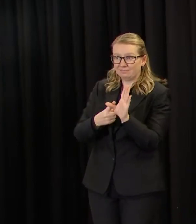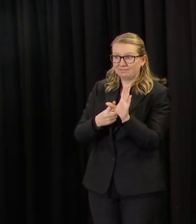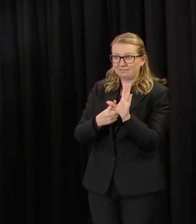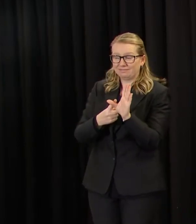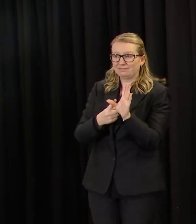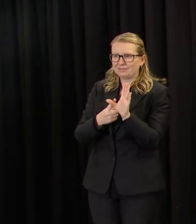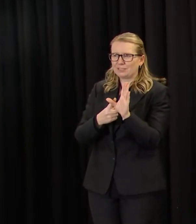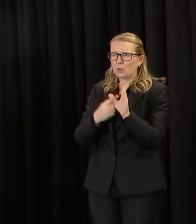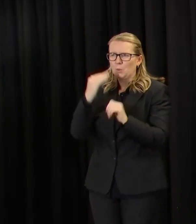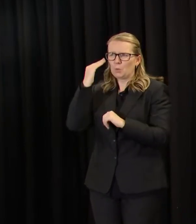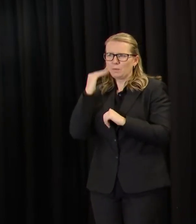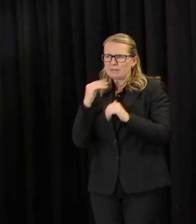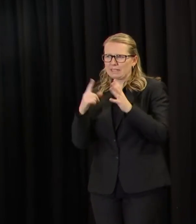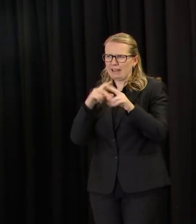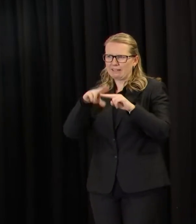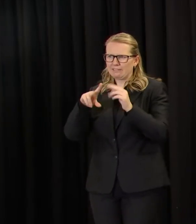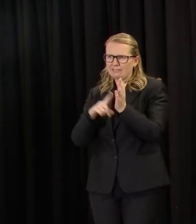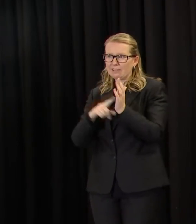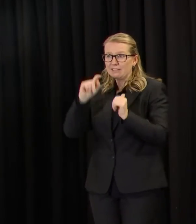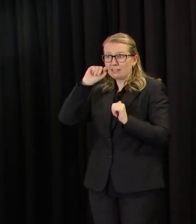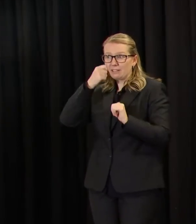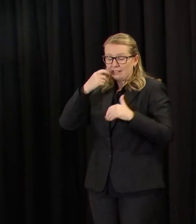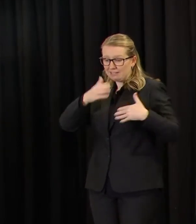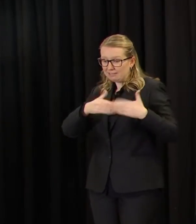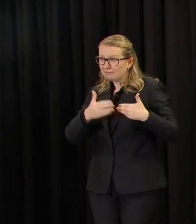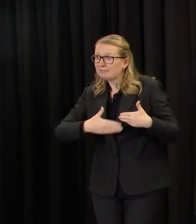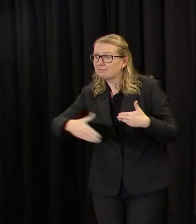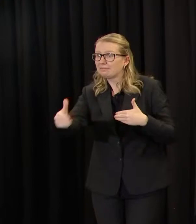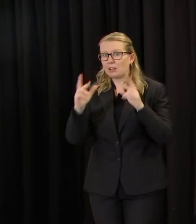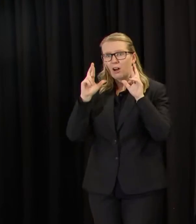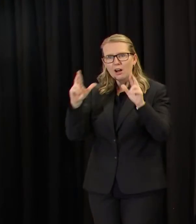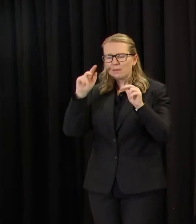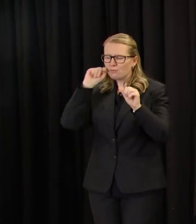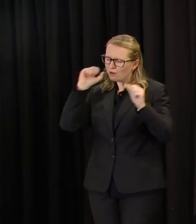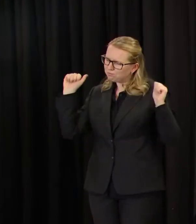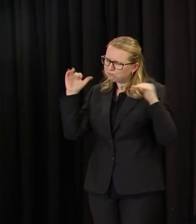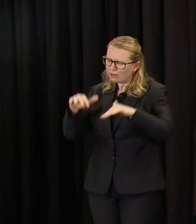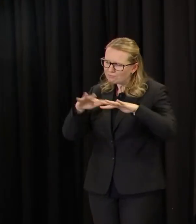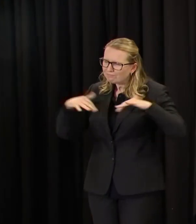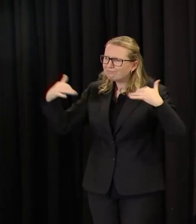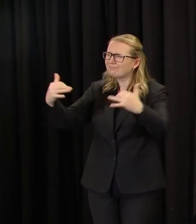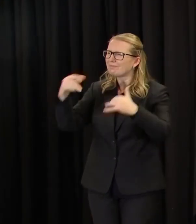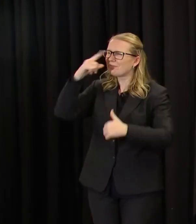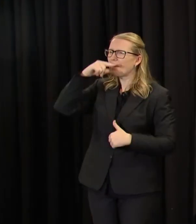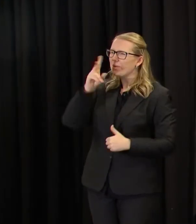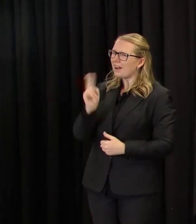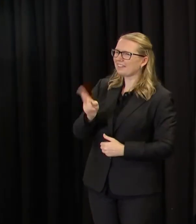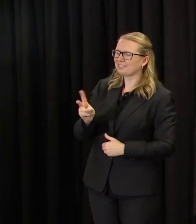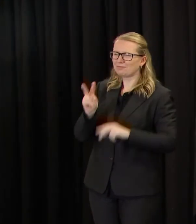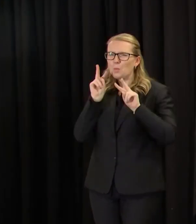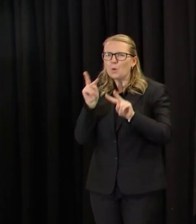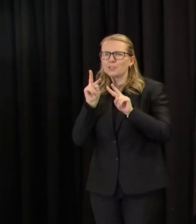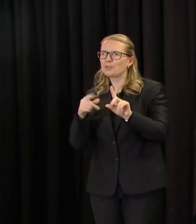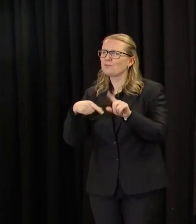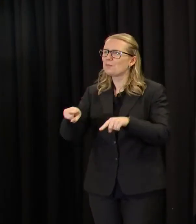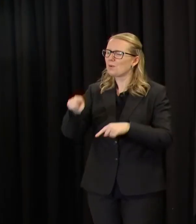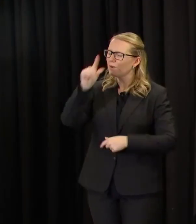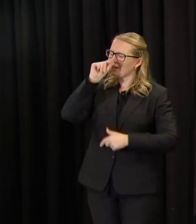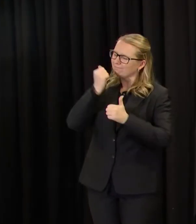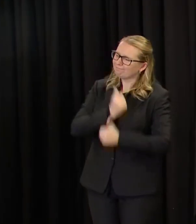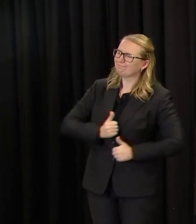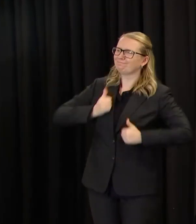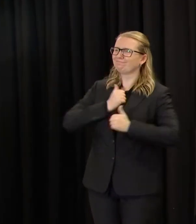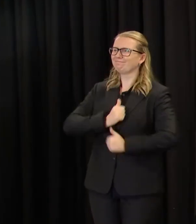full house of supporters here at the Vic Uni Whitten Oval to make sure that we enjoy what